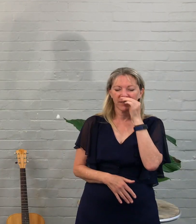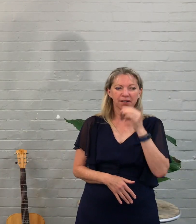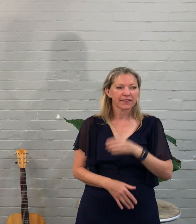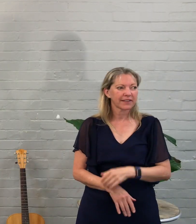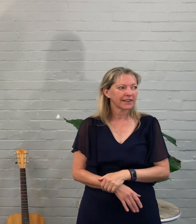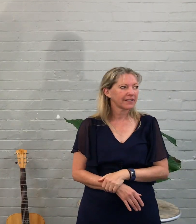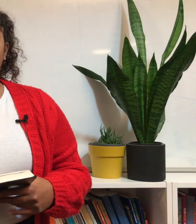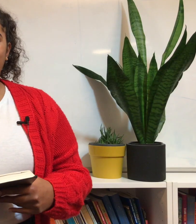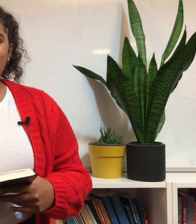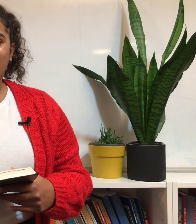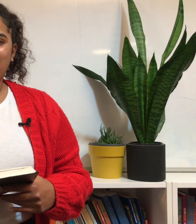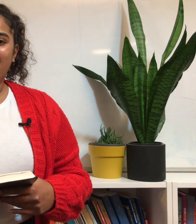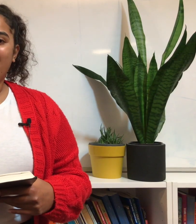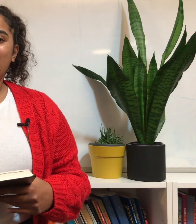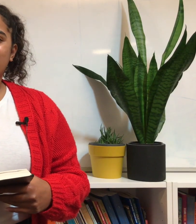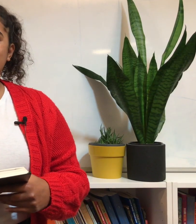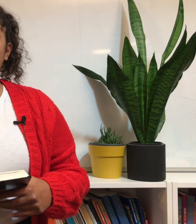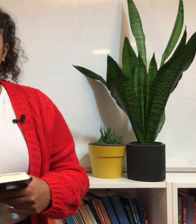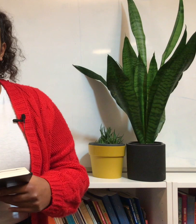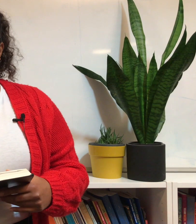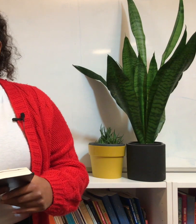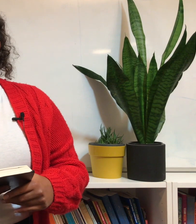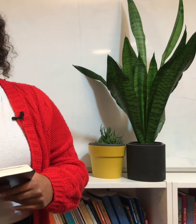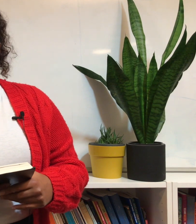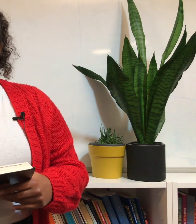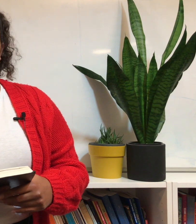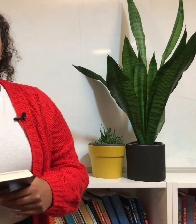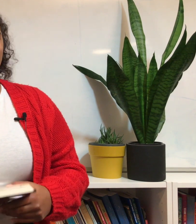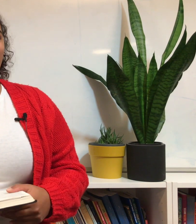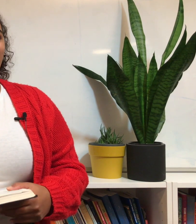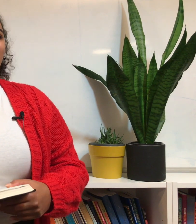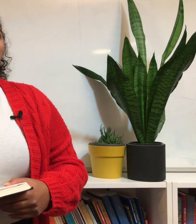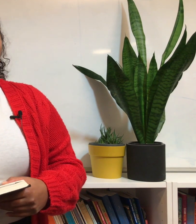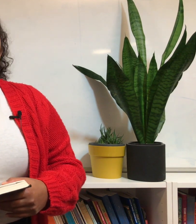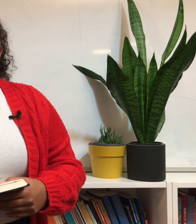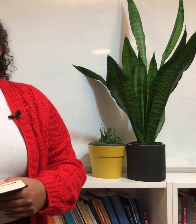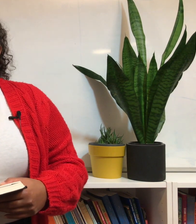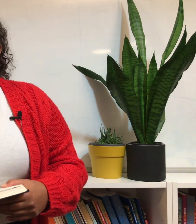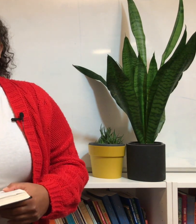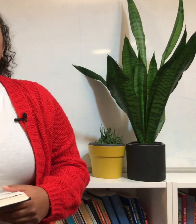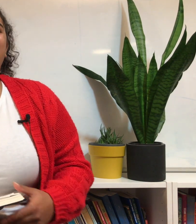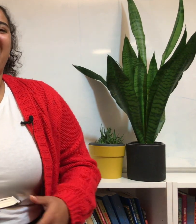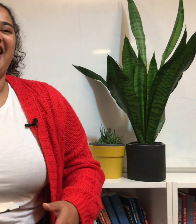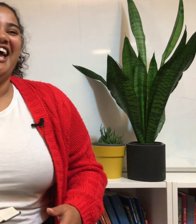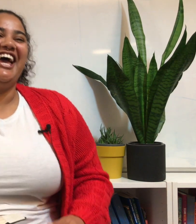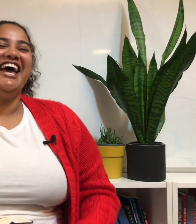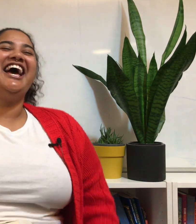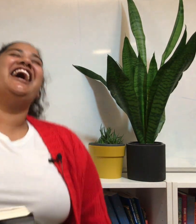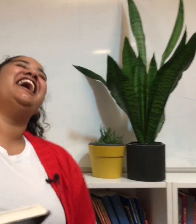nervous, you think, oh, I'm going to sneeze. Hi, everyone. My name is Ebony for you. For blah, blah, blah, blah, blah.